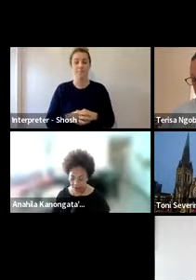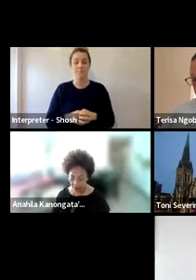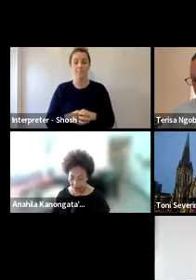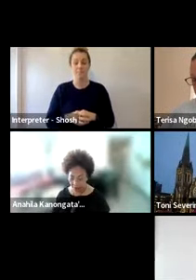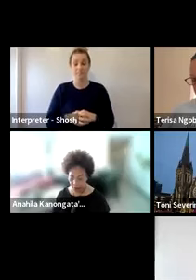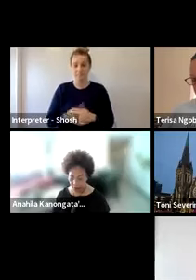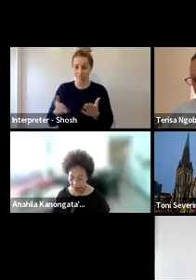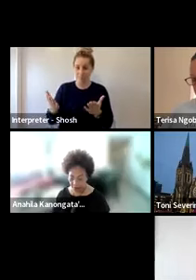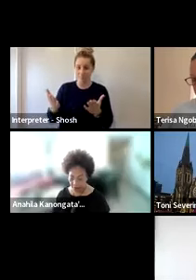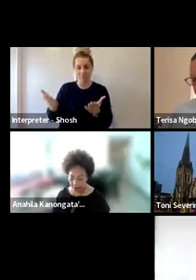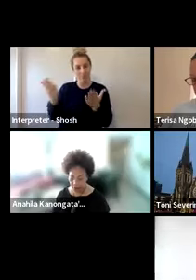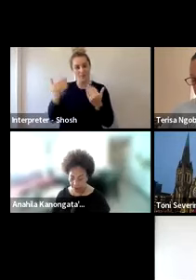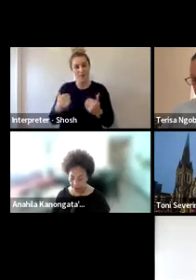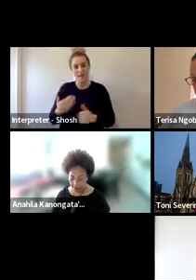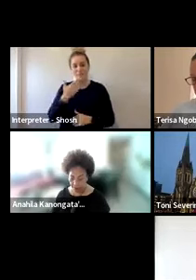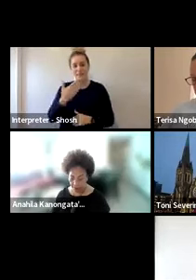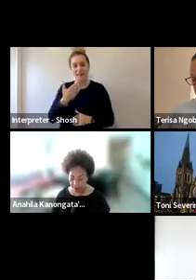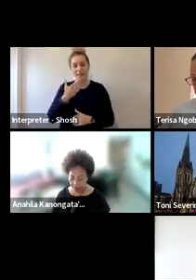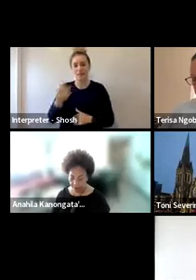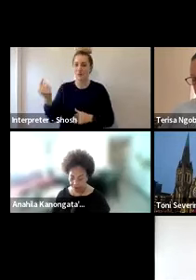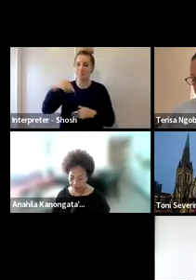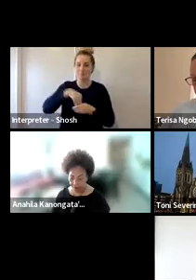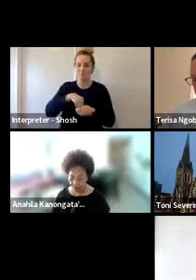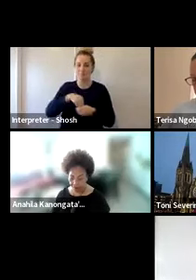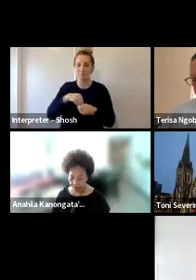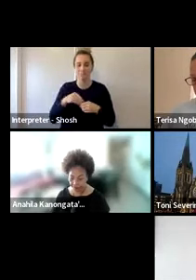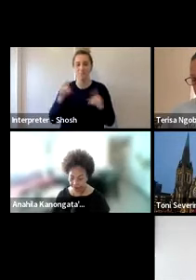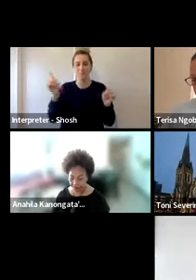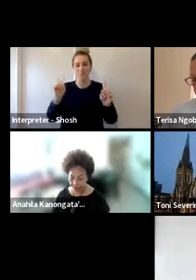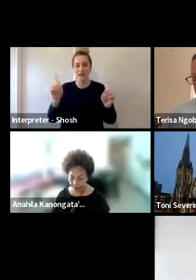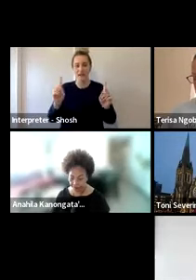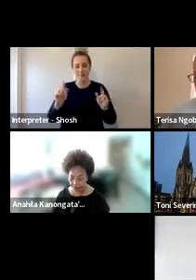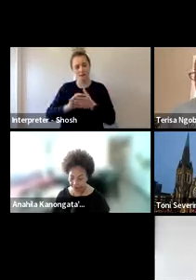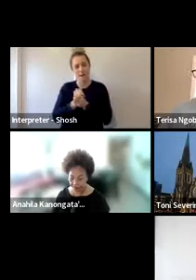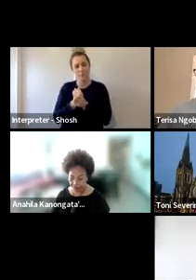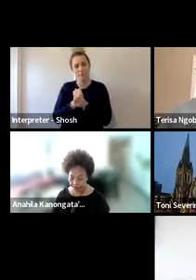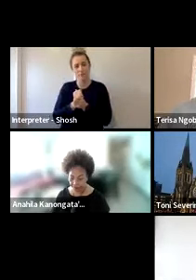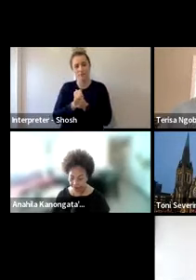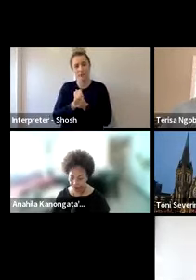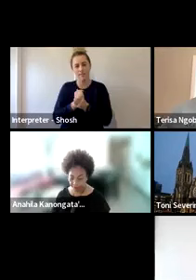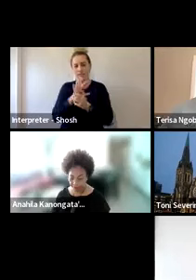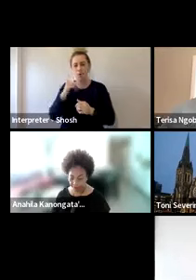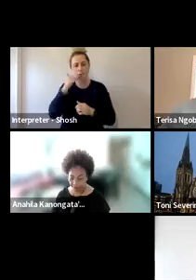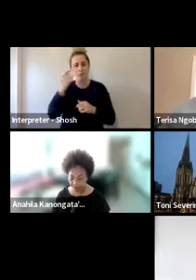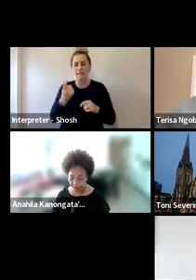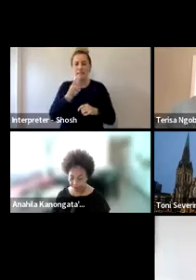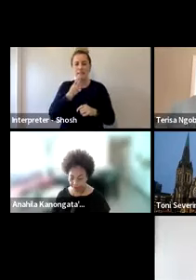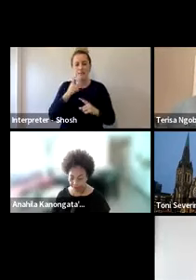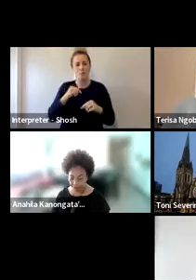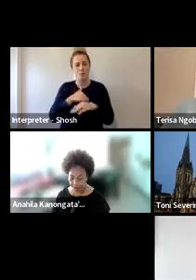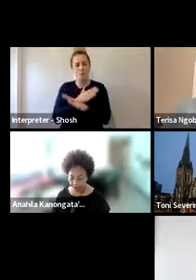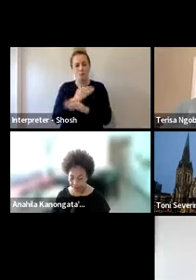There you are. Welcome. Thank you so much for coming in today. Appreciate not always the easiest on